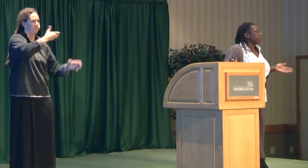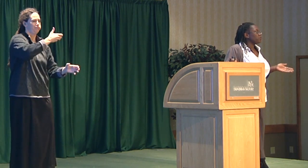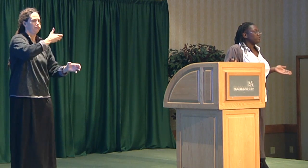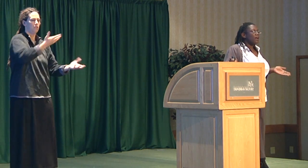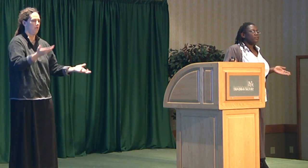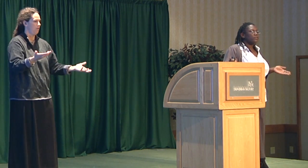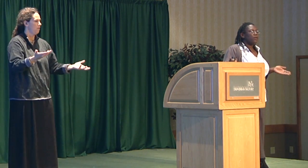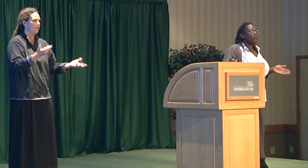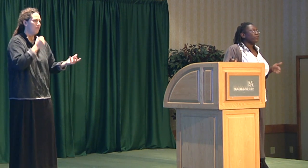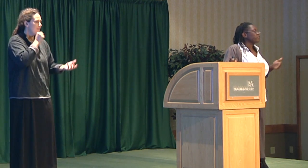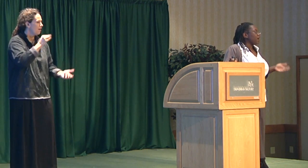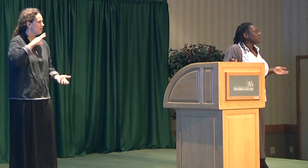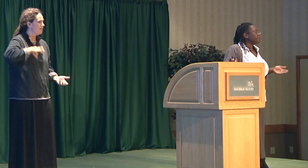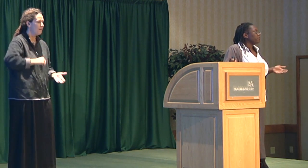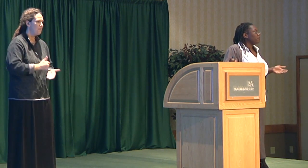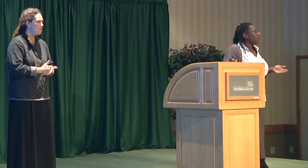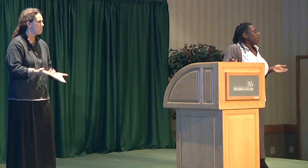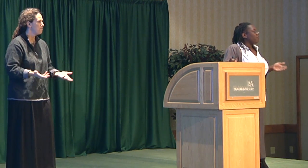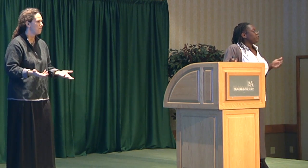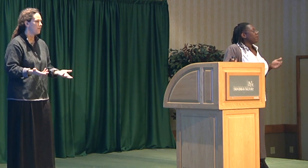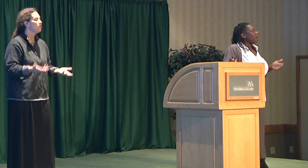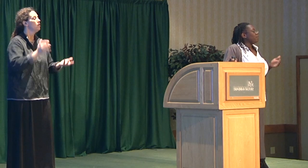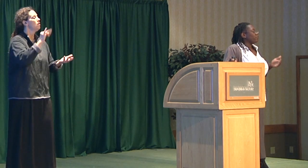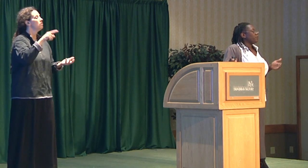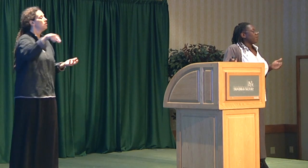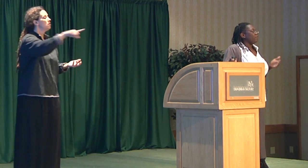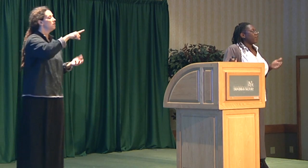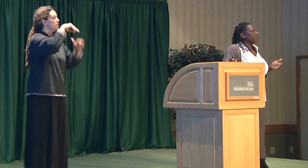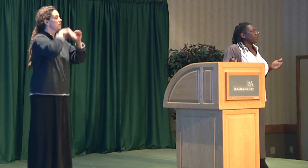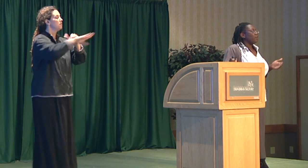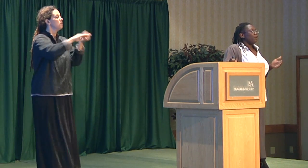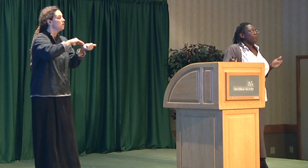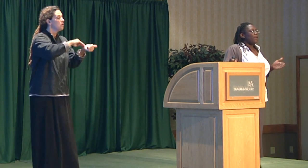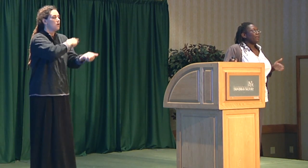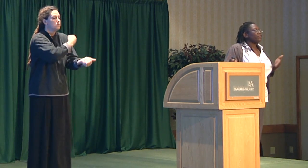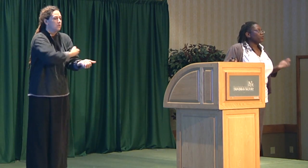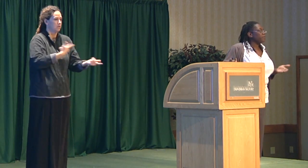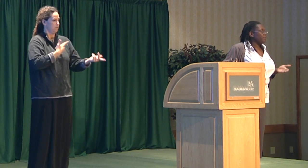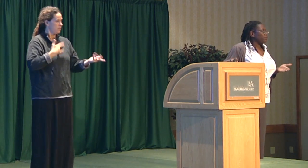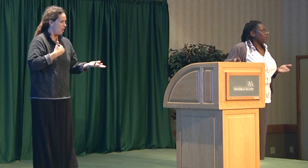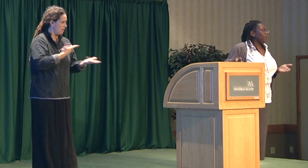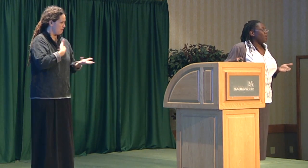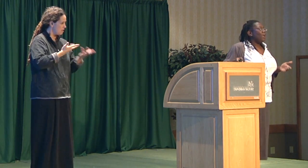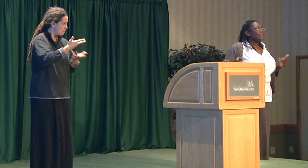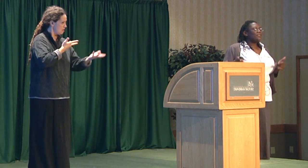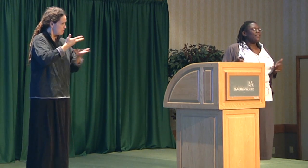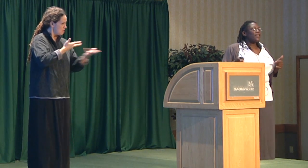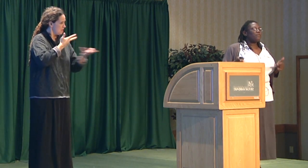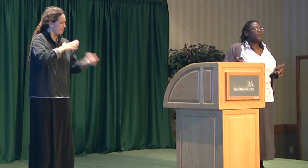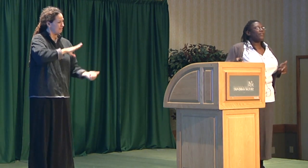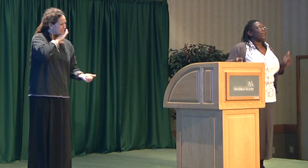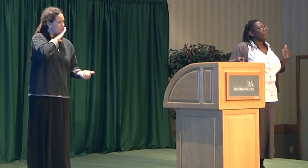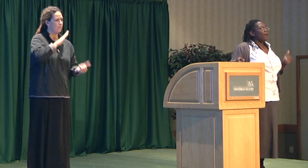yourselves when you go to the doctor or when you go to the hospital. If you cannot communicate effectively, you might not get the treatment that you need. And